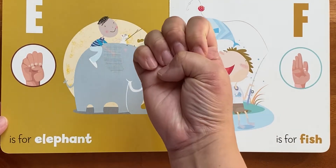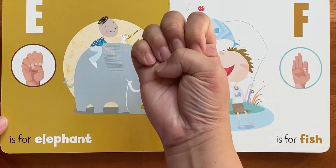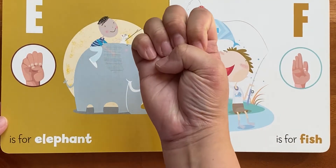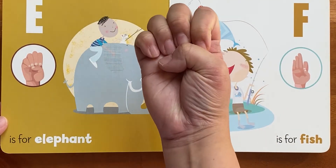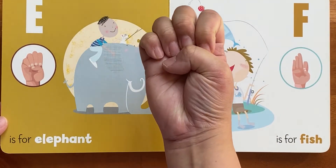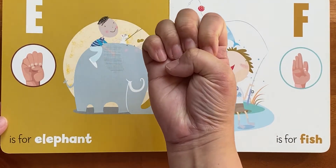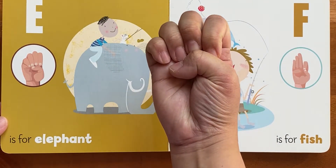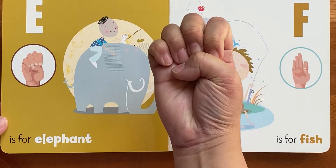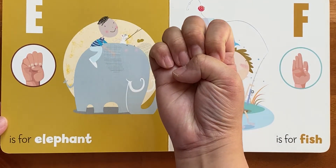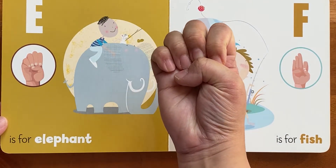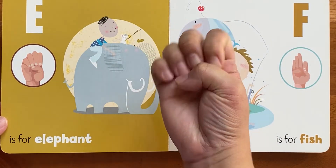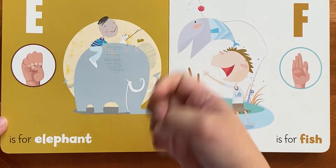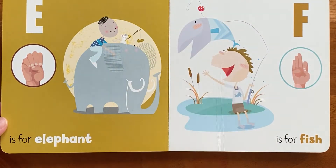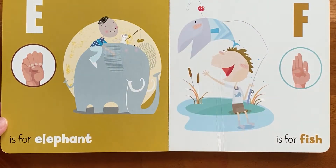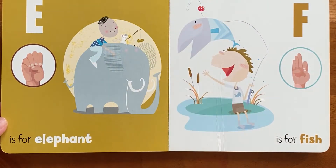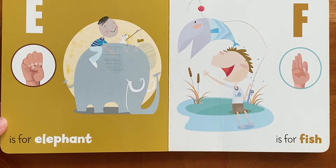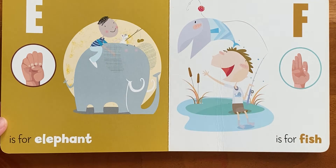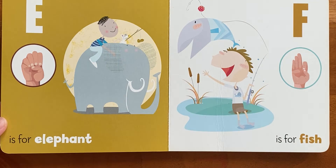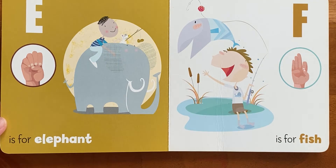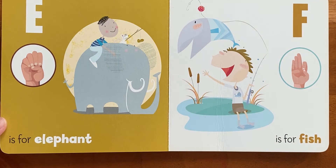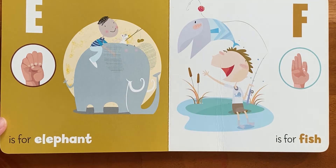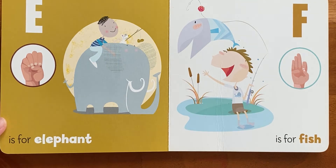E is for elephant.